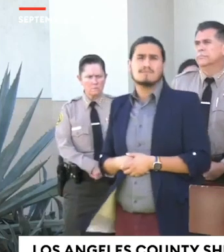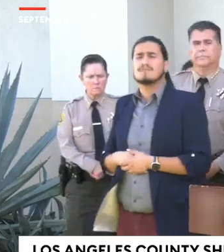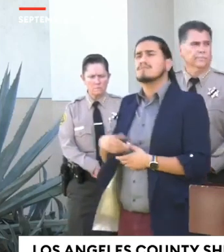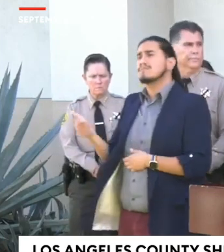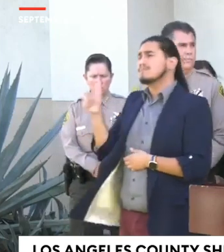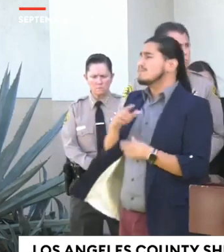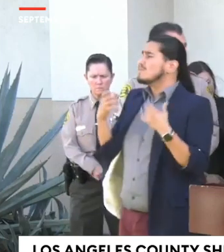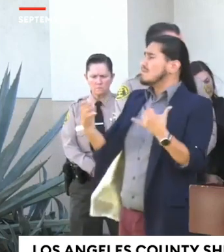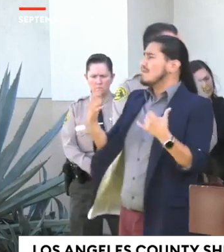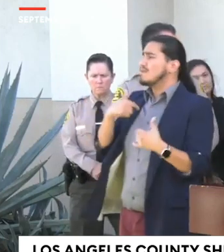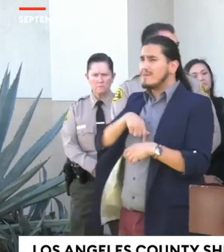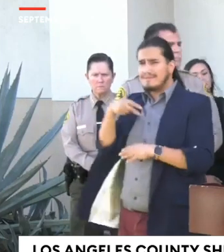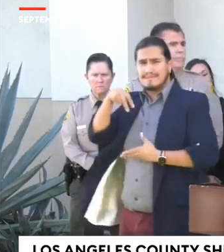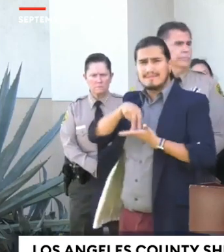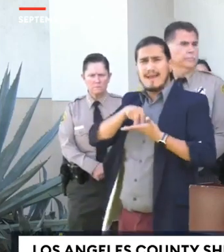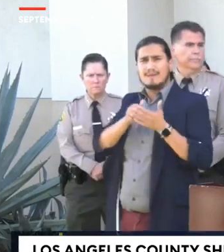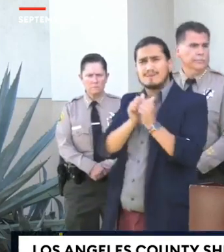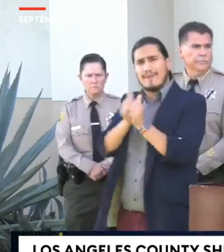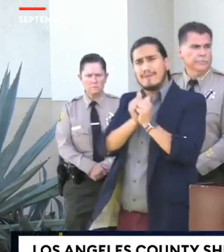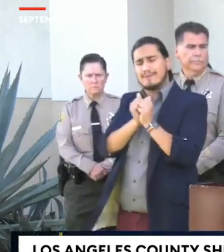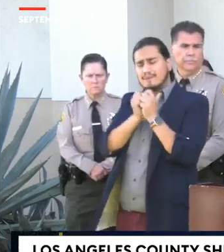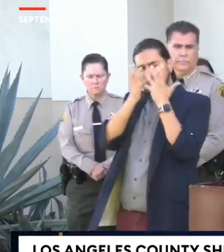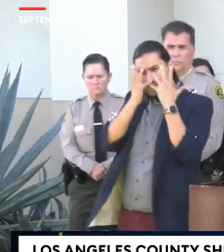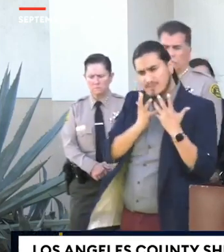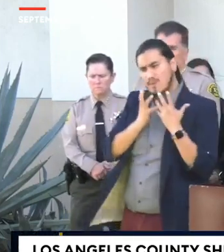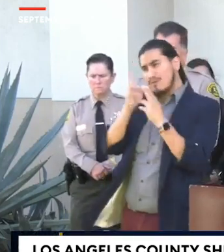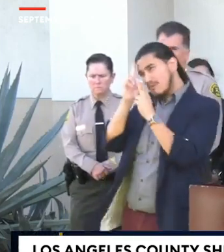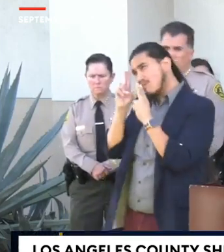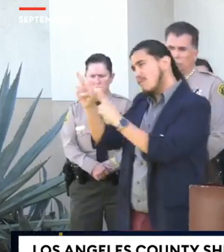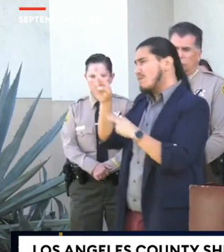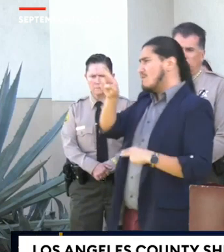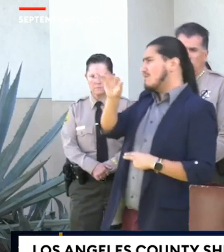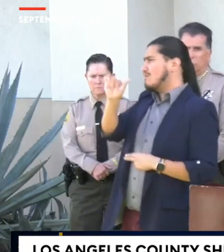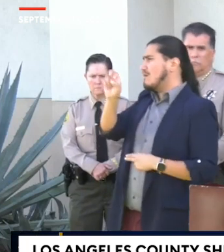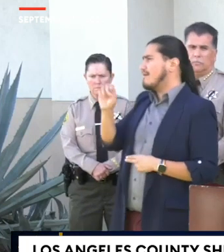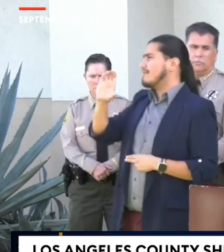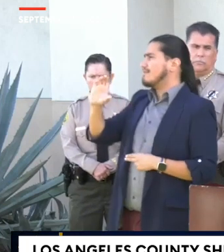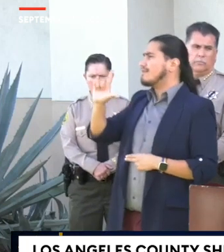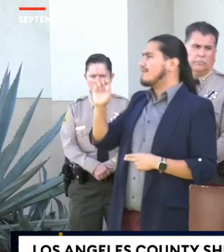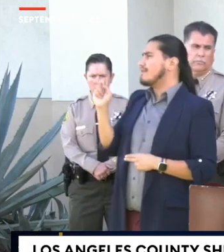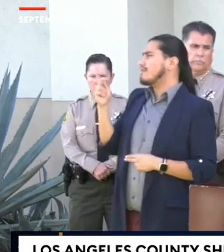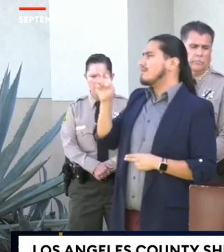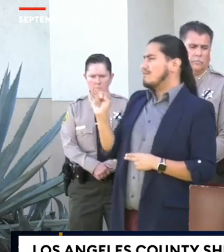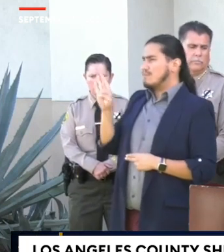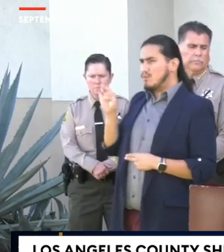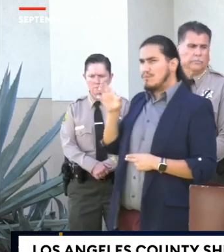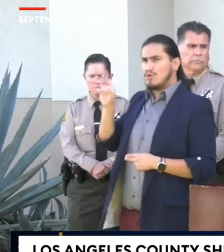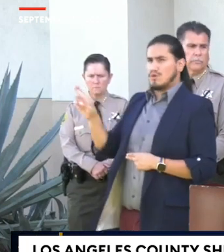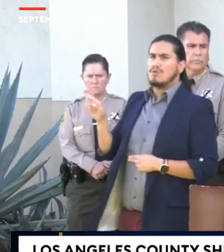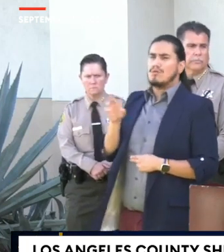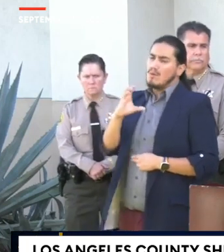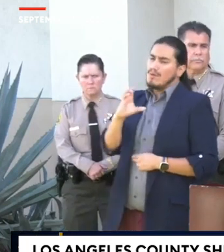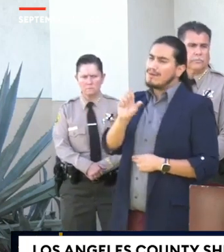Today, we stand together to mourn and pay tribute to Deputy Ryan Clinkunbroomer, or Clink